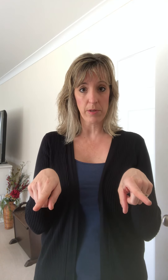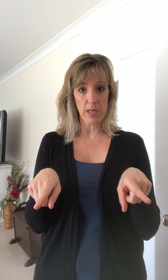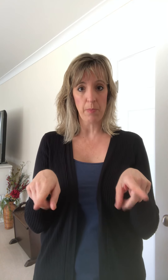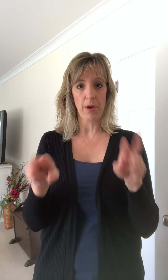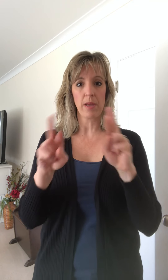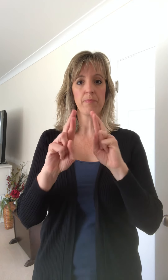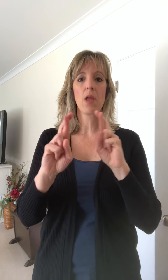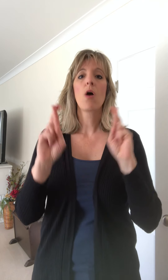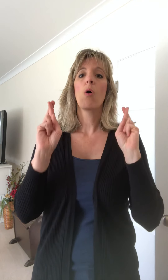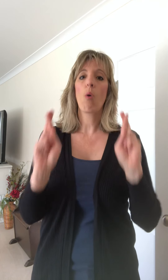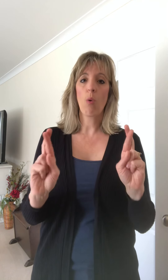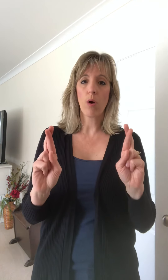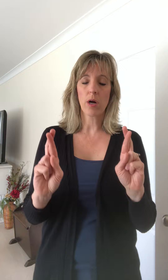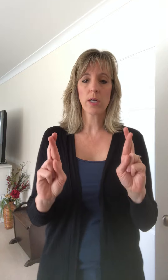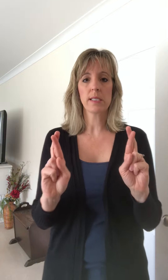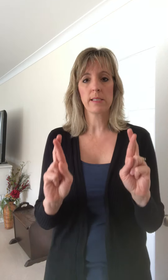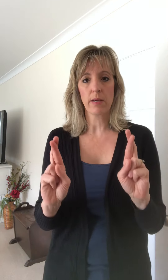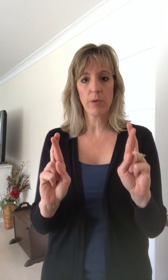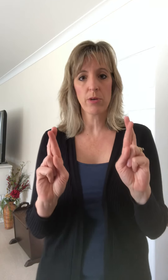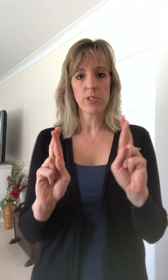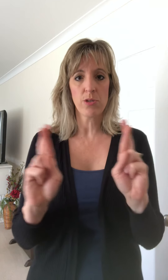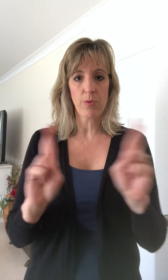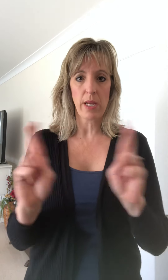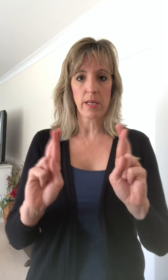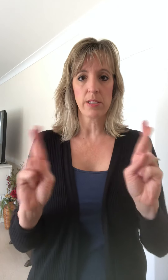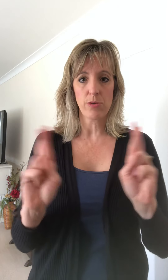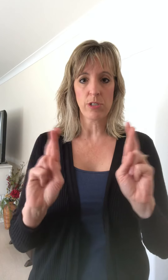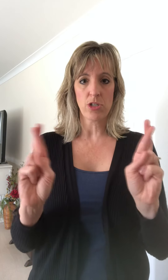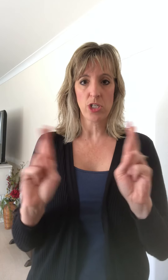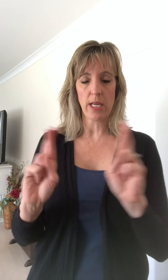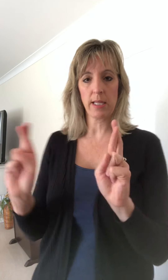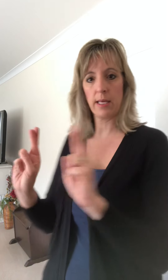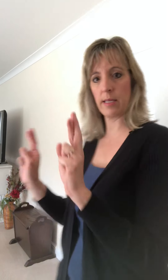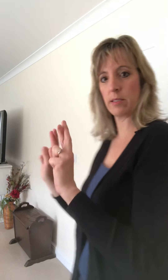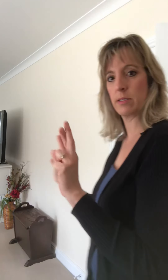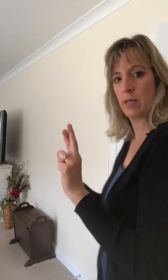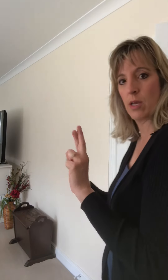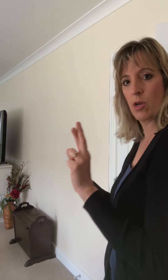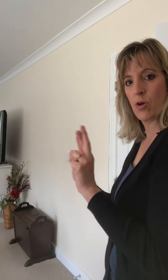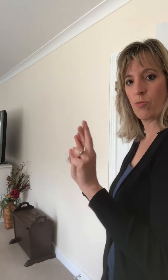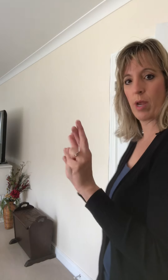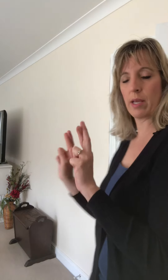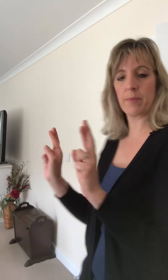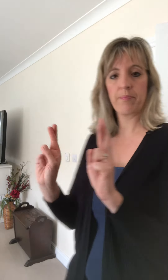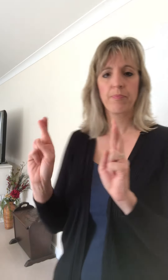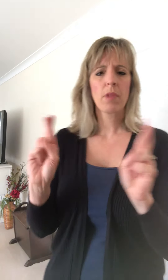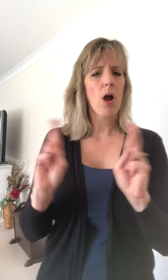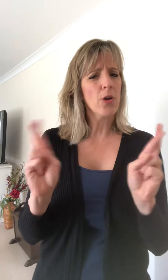up, right? Or the second way you can do ready is you can just shake it like this. Ready.